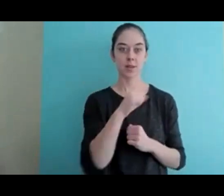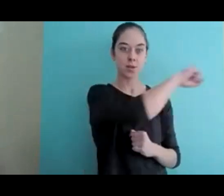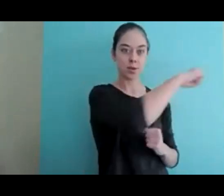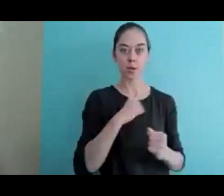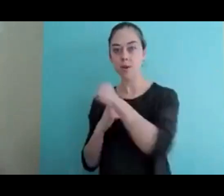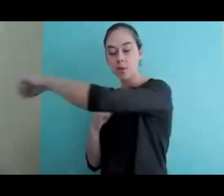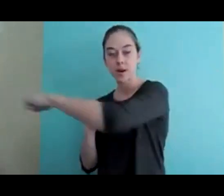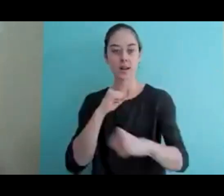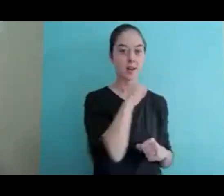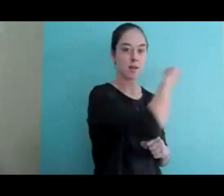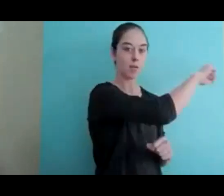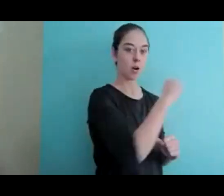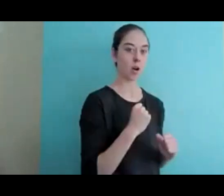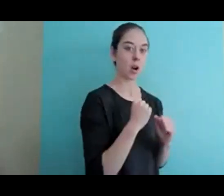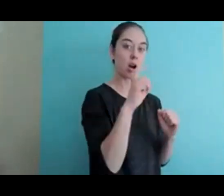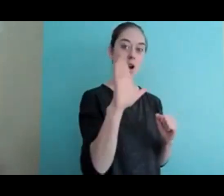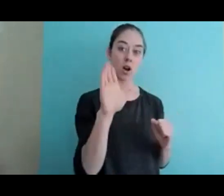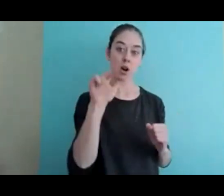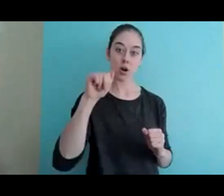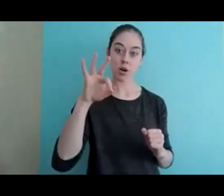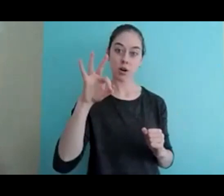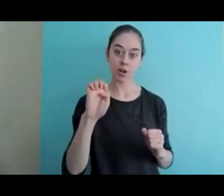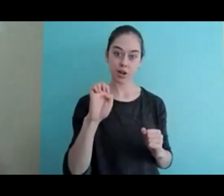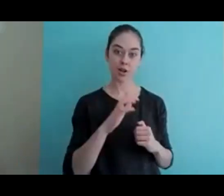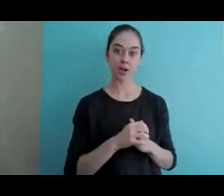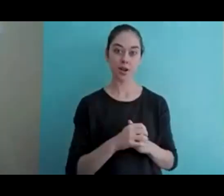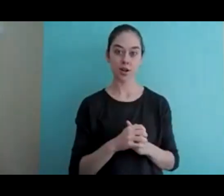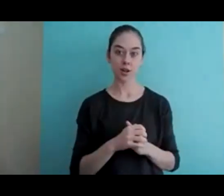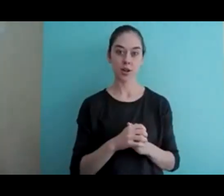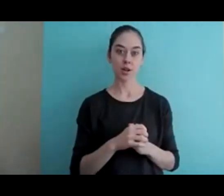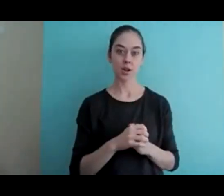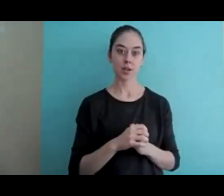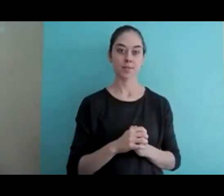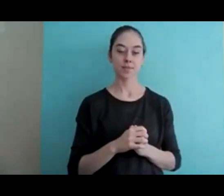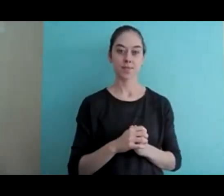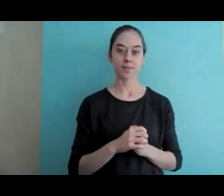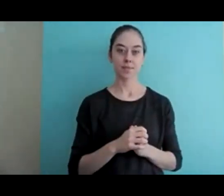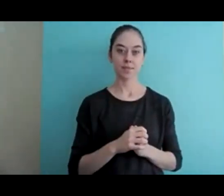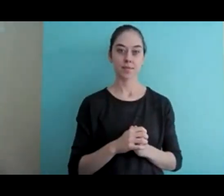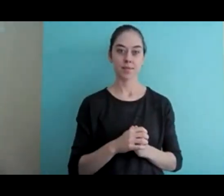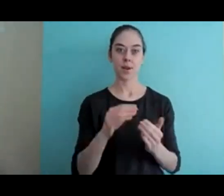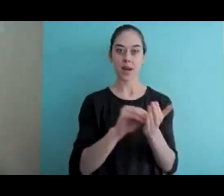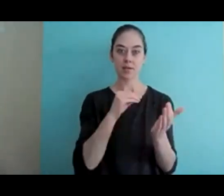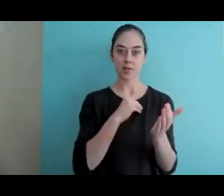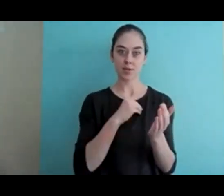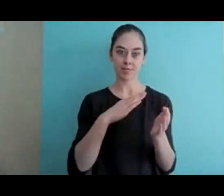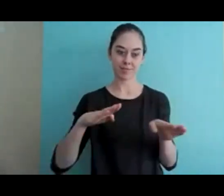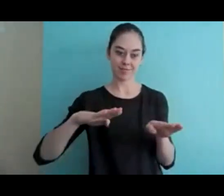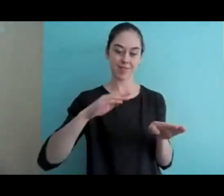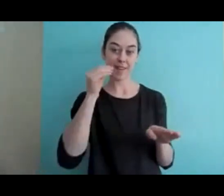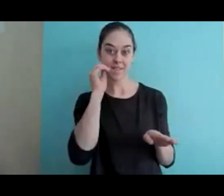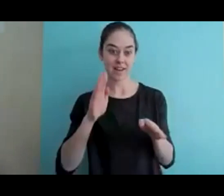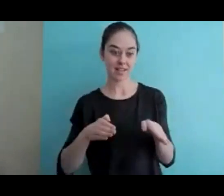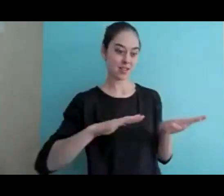two, three, four. Lunge, lunge. You have to bring your feet with you. Turn your feet,